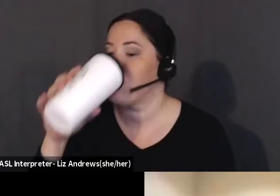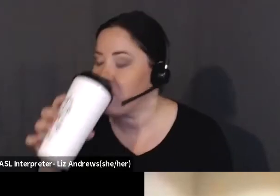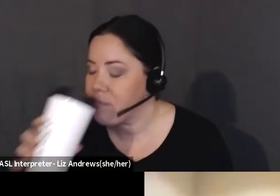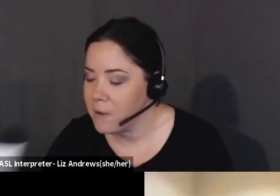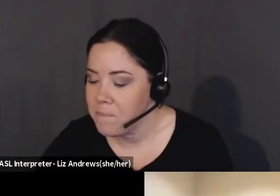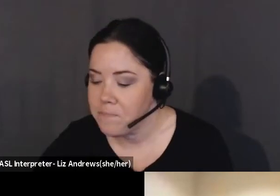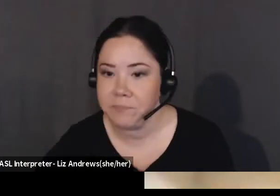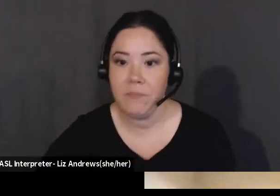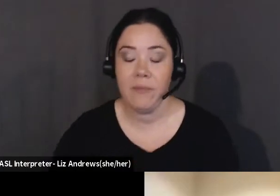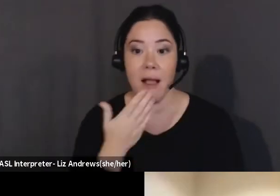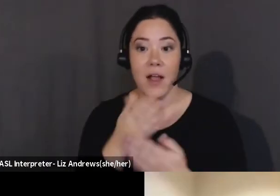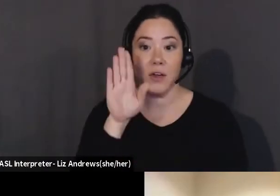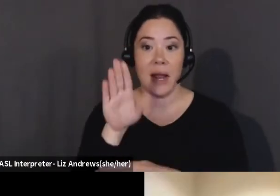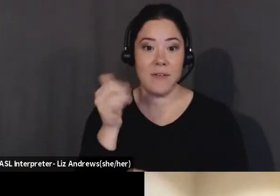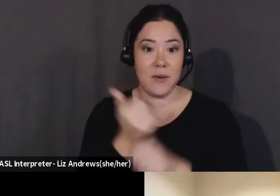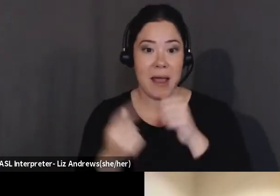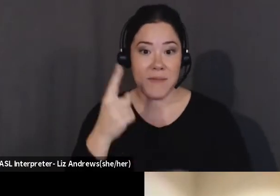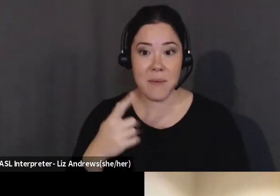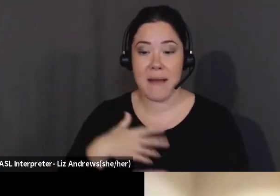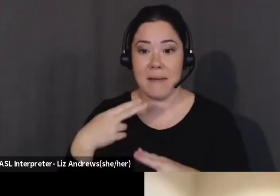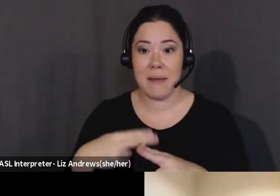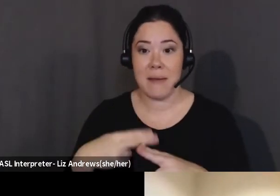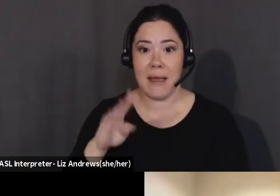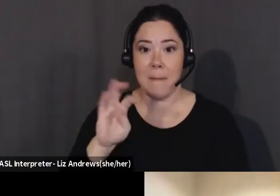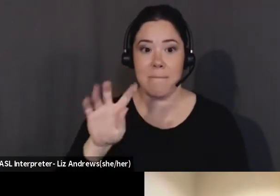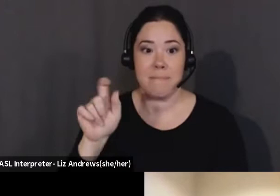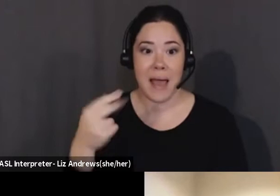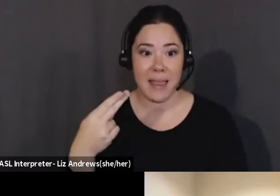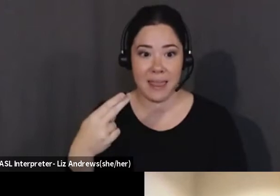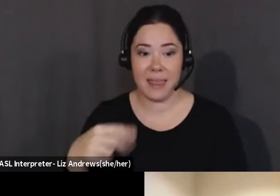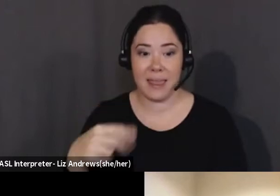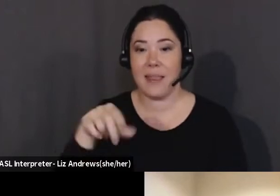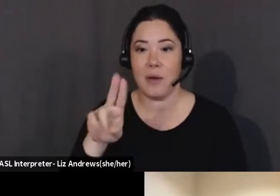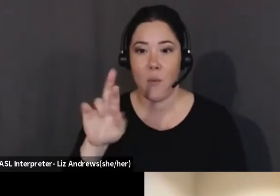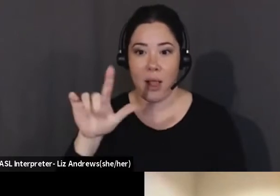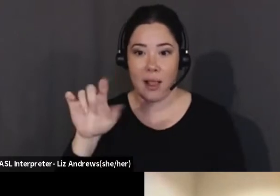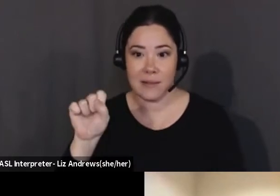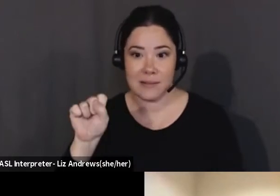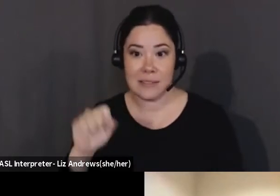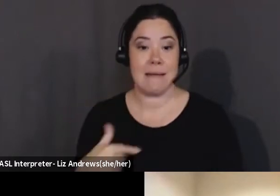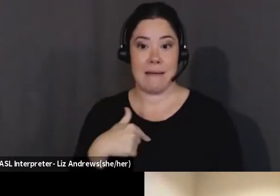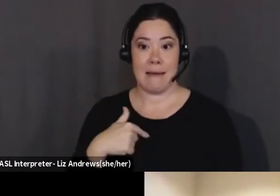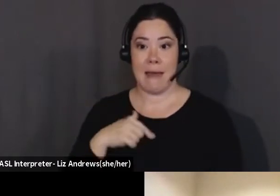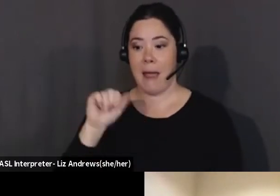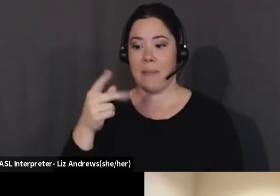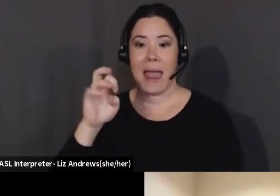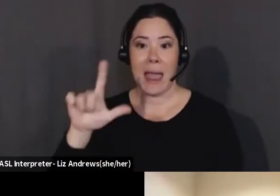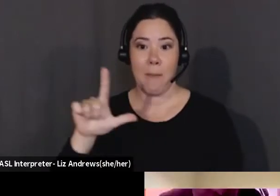My name is Beth Quarles. I am the April board member and